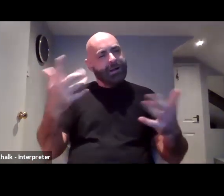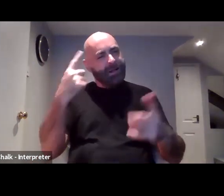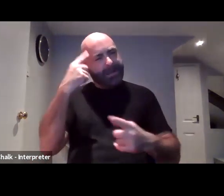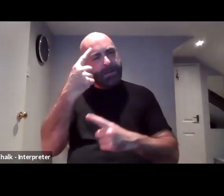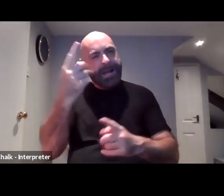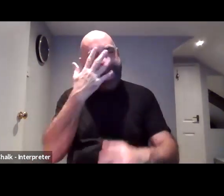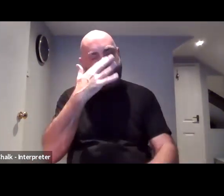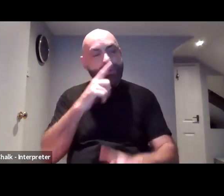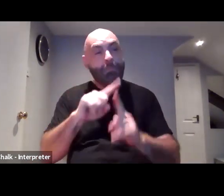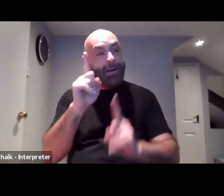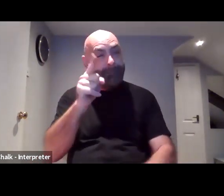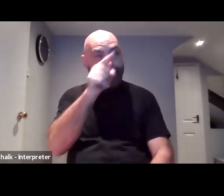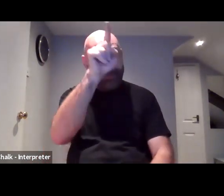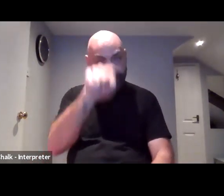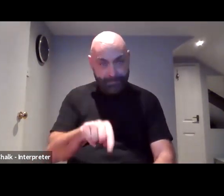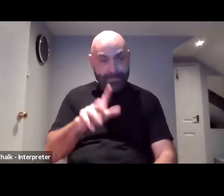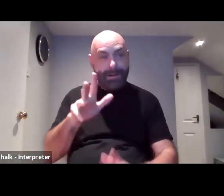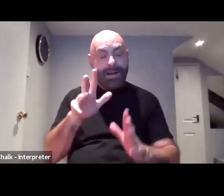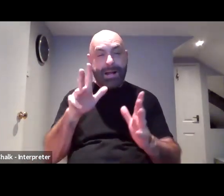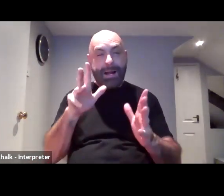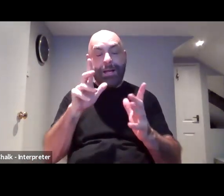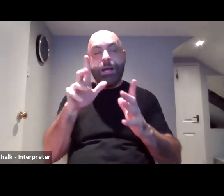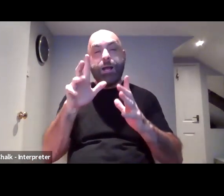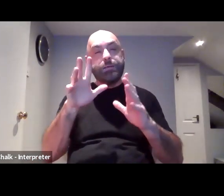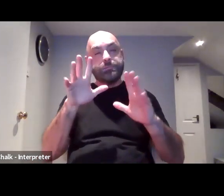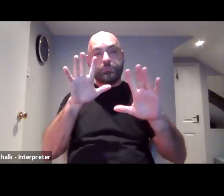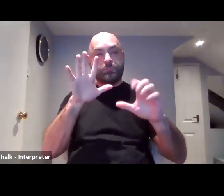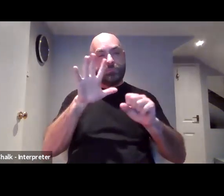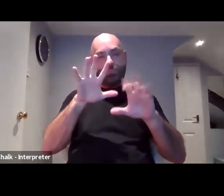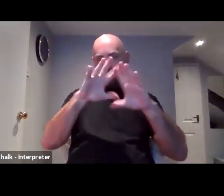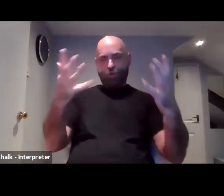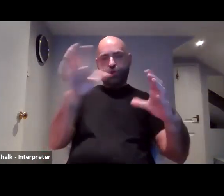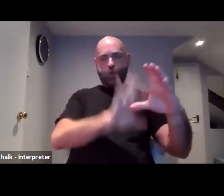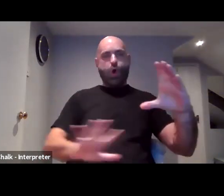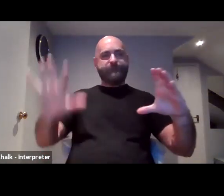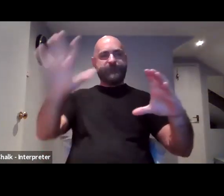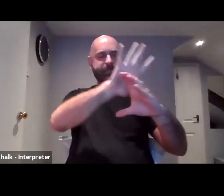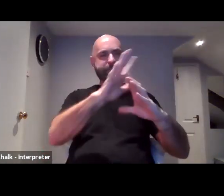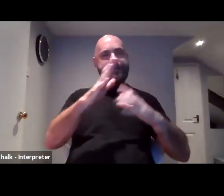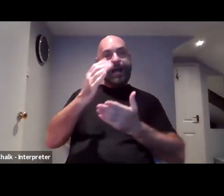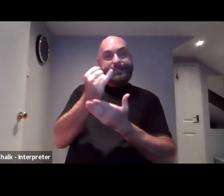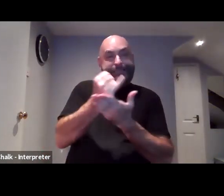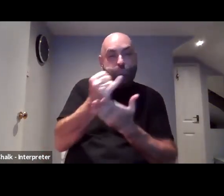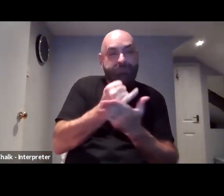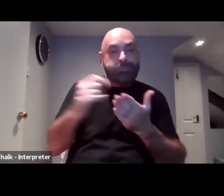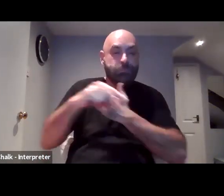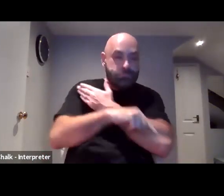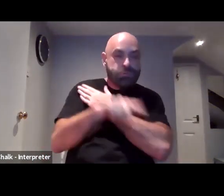then when adjusting for geography, deprivation of the area in which they live,